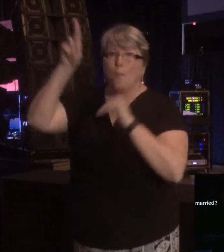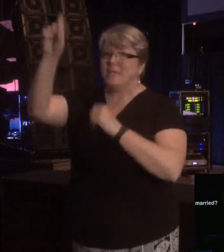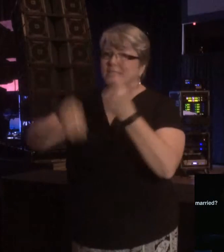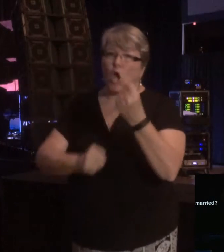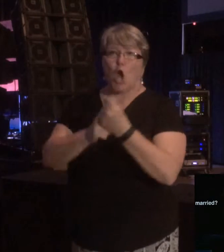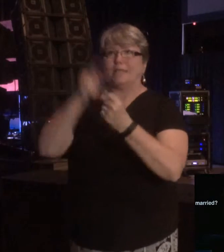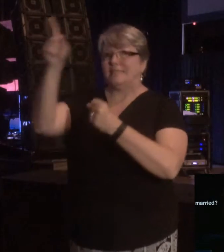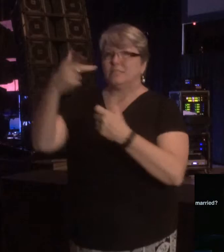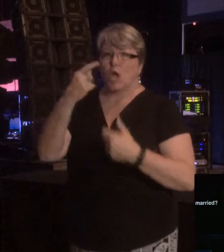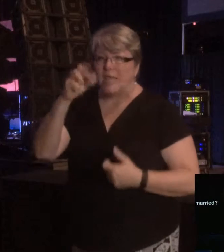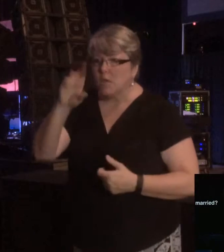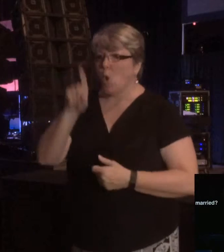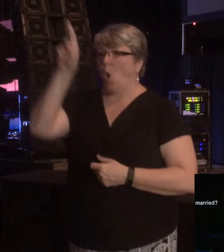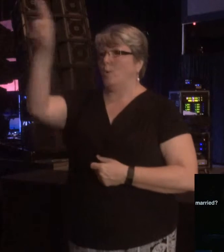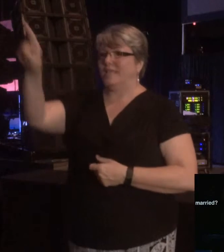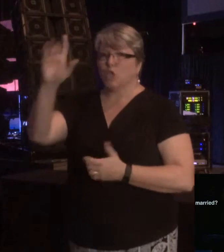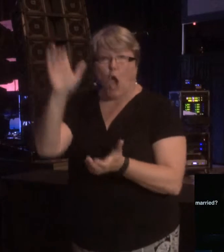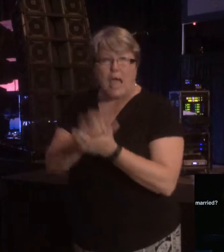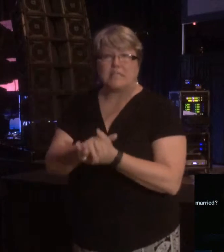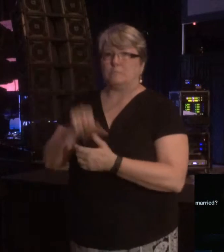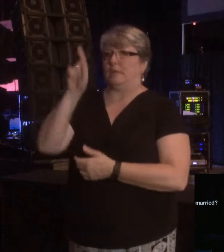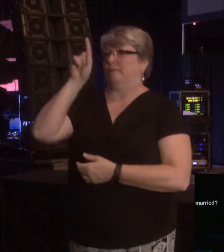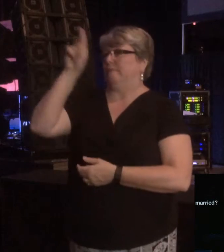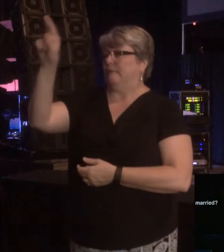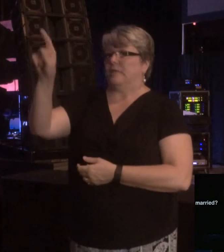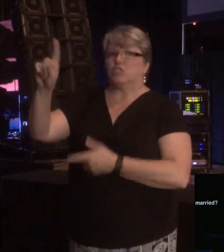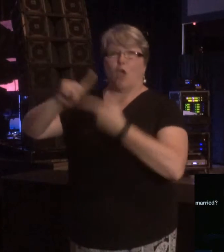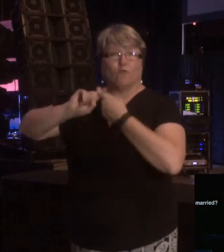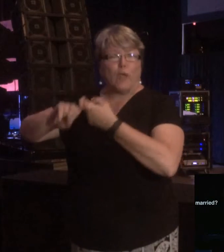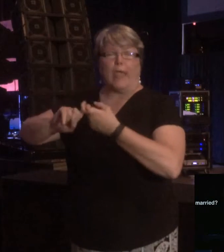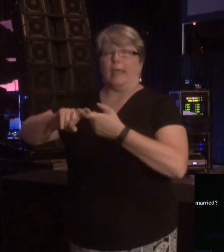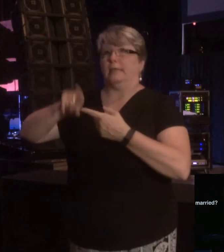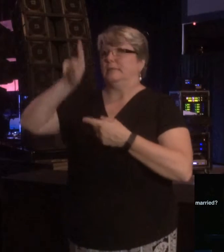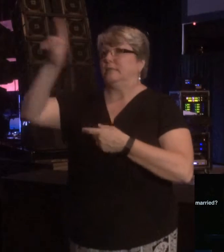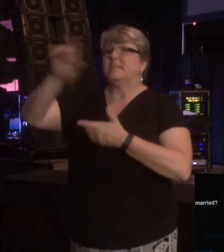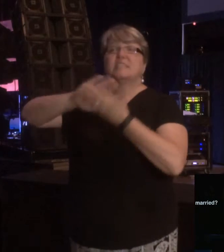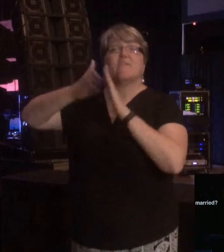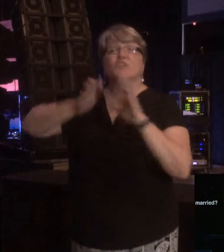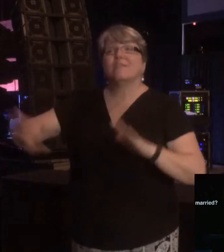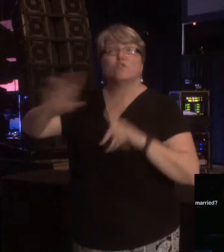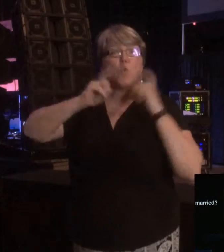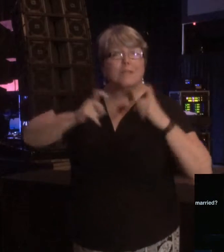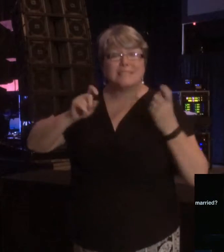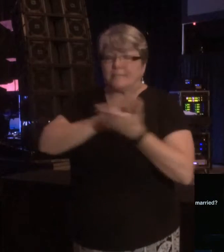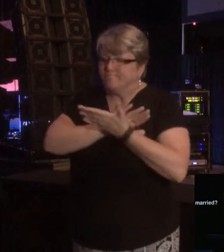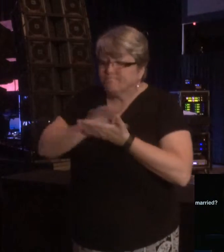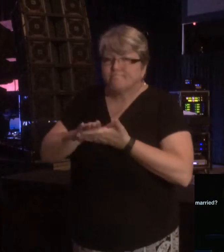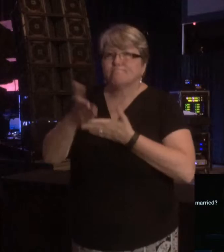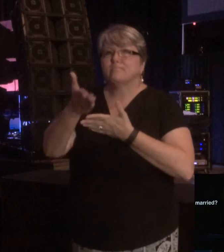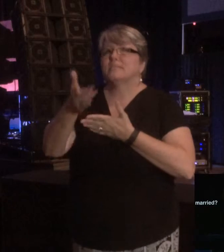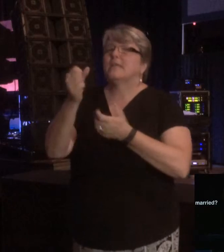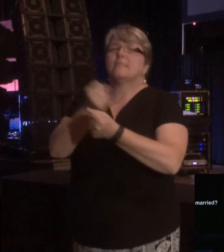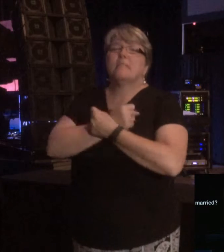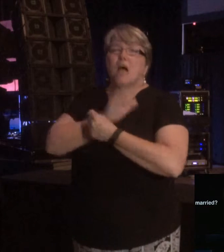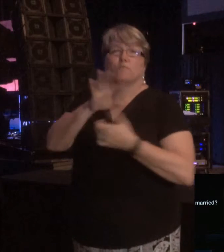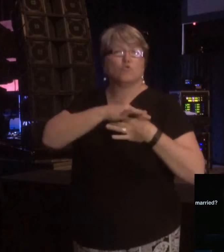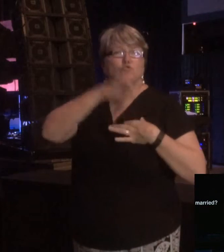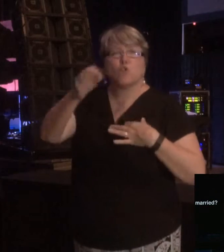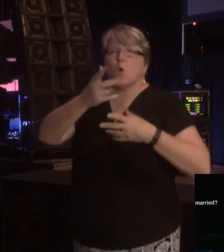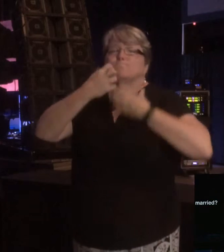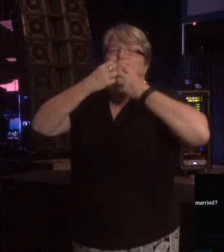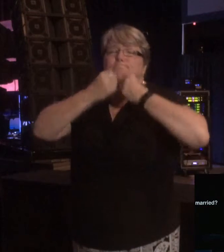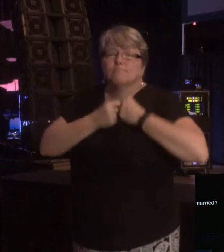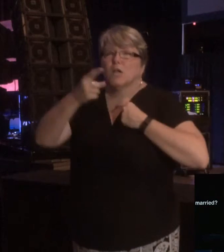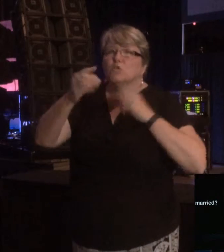integrity intact, because it gives you a sense of confidence, moral authority. And that's what I see in a lot of people, is they lose that sense of,